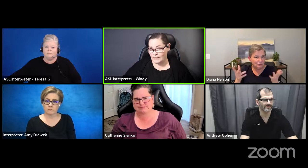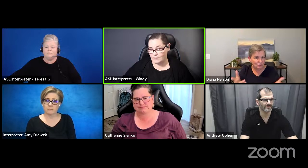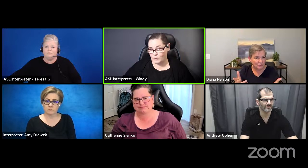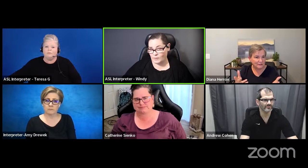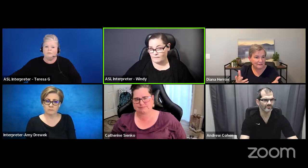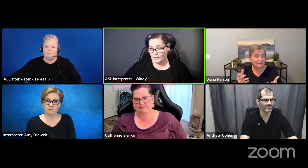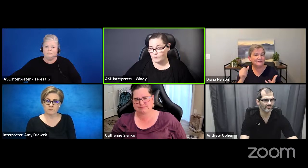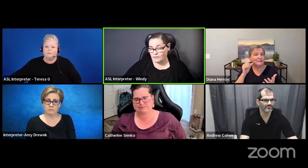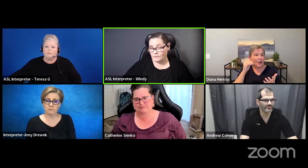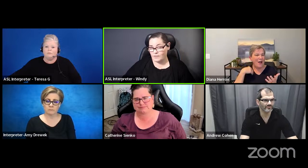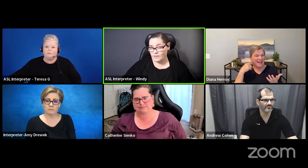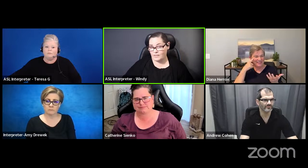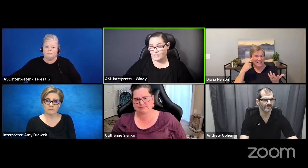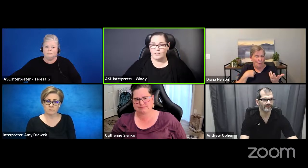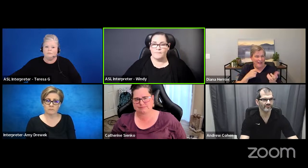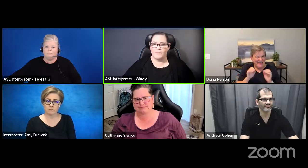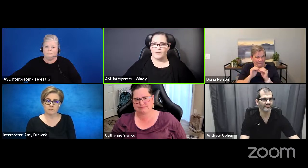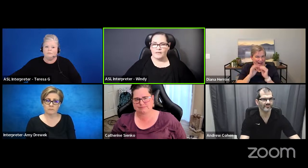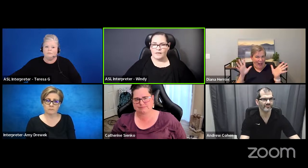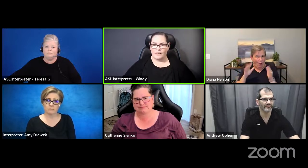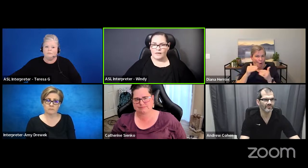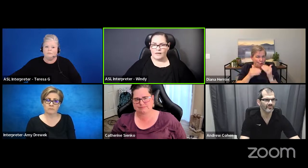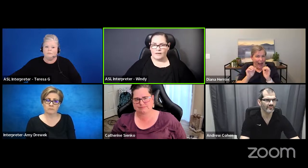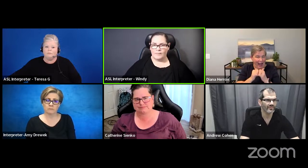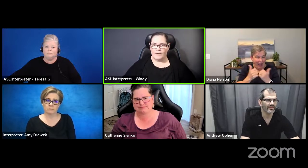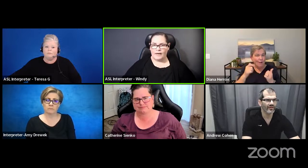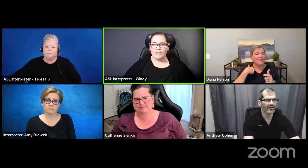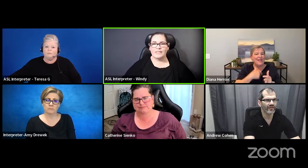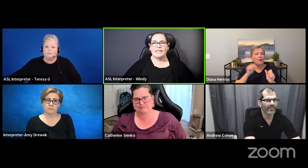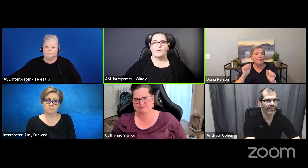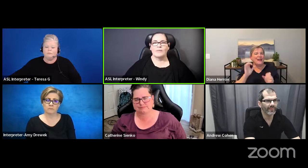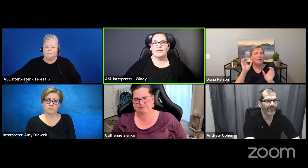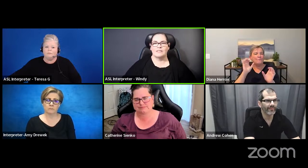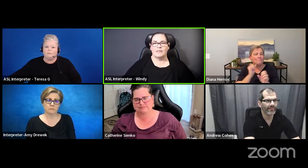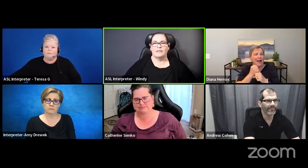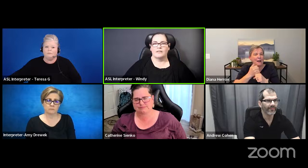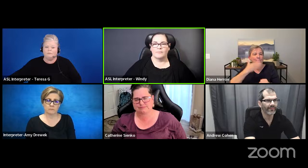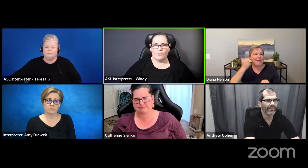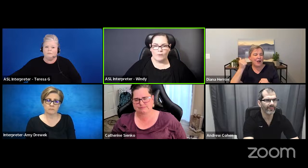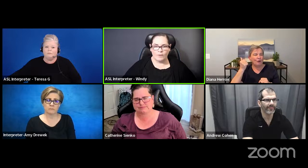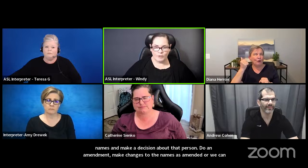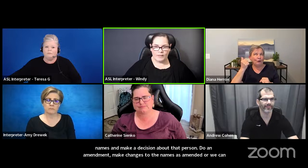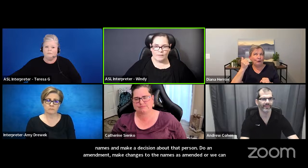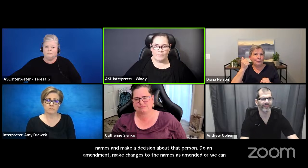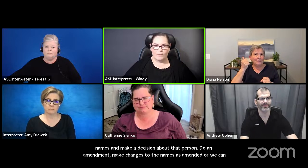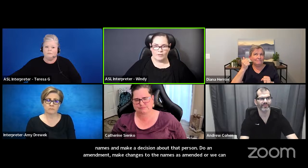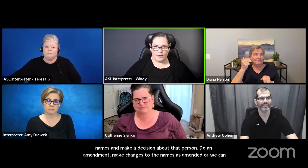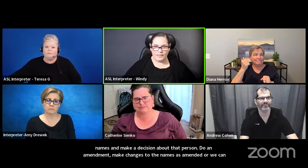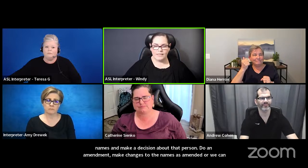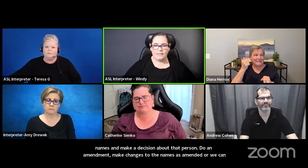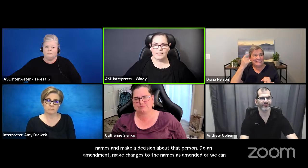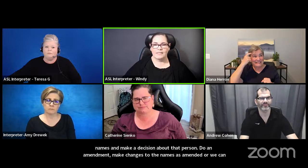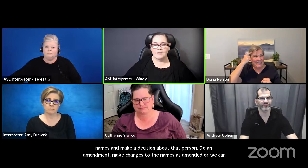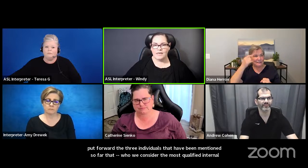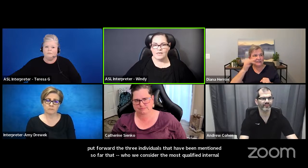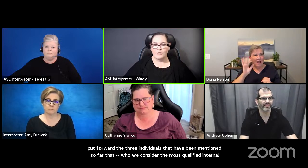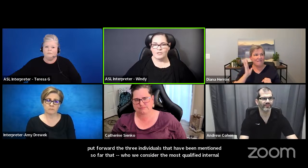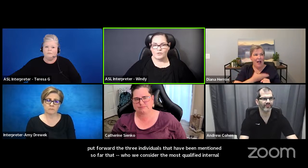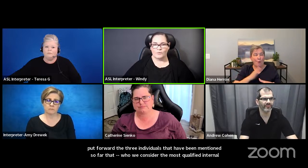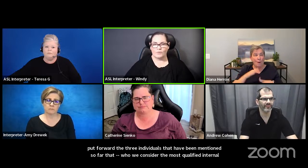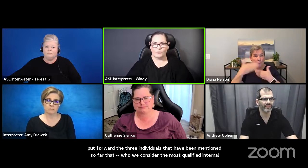person who wins the majority vote for that position. I just think that we need to be clear about what we're doing, about what our process